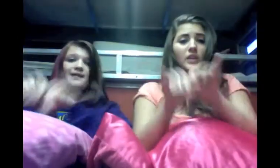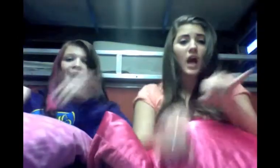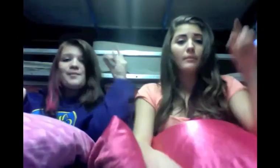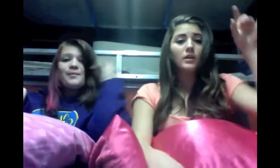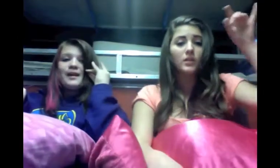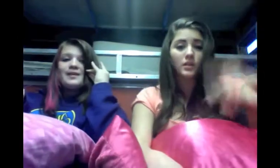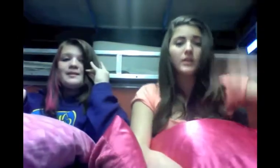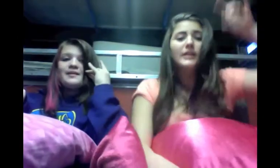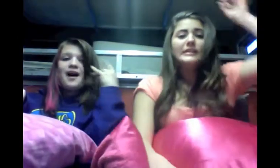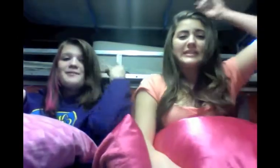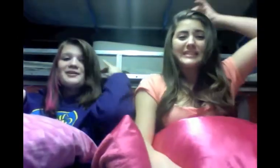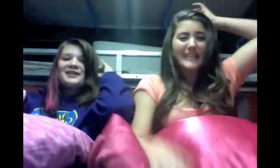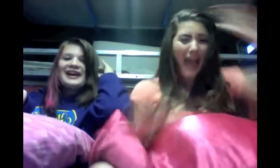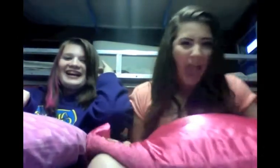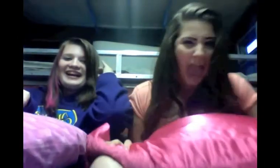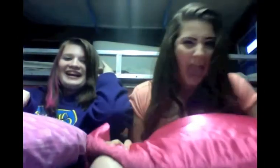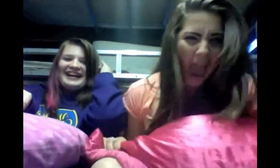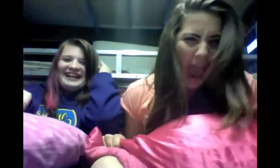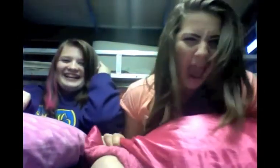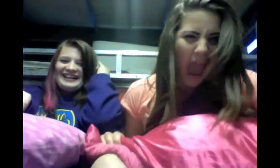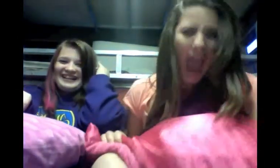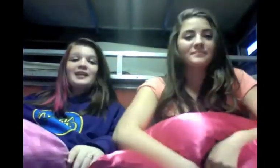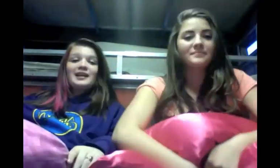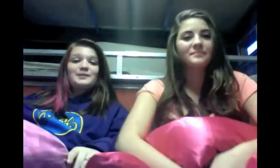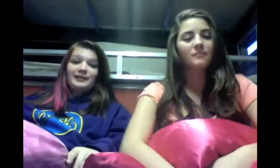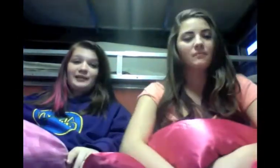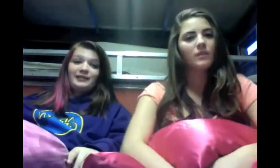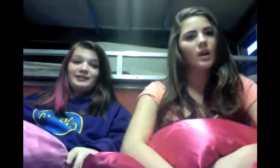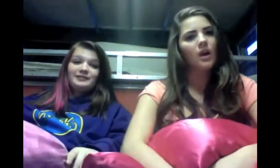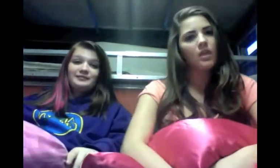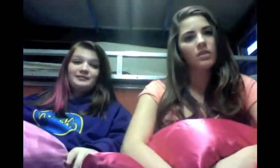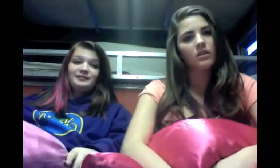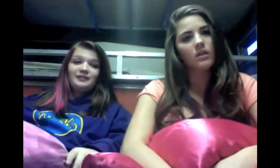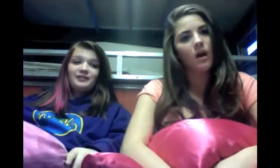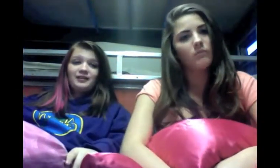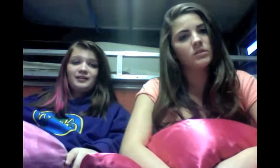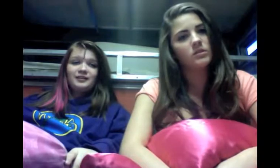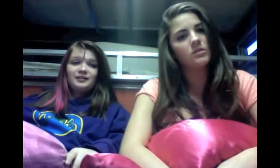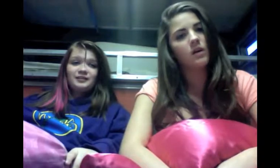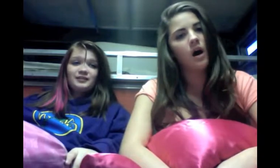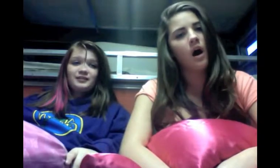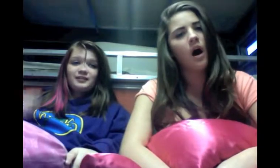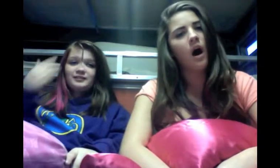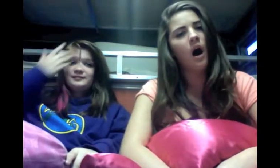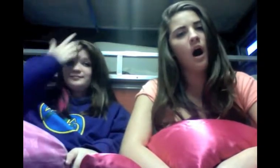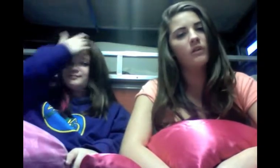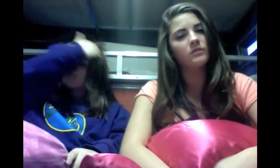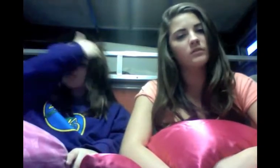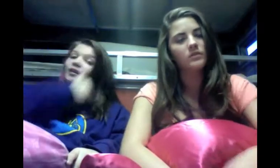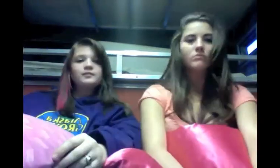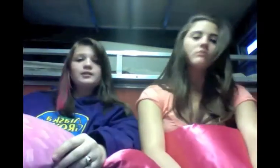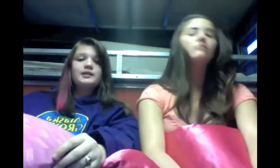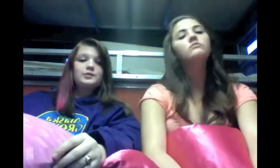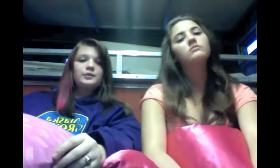llama, baby llama, that's what we learned. The llama song! Guess what we